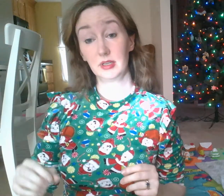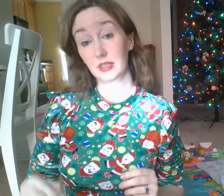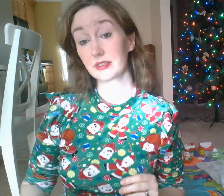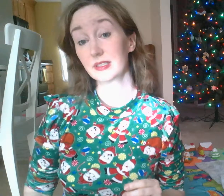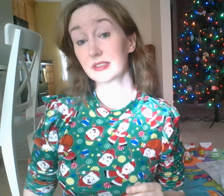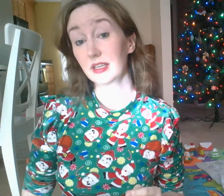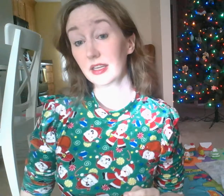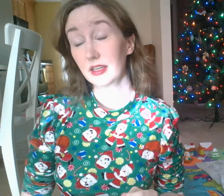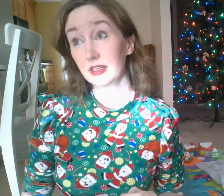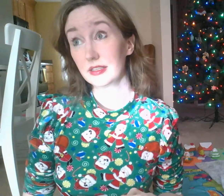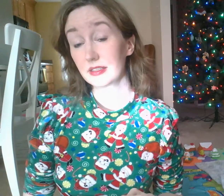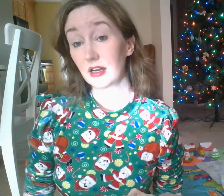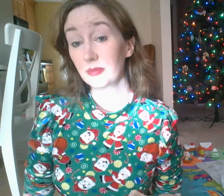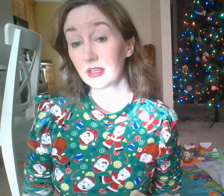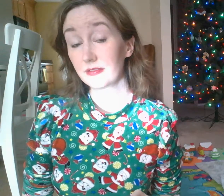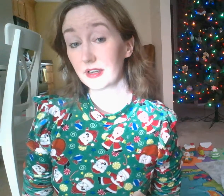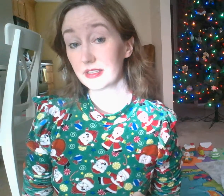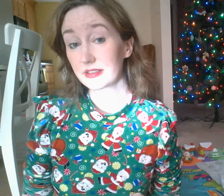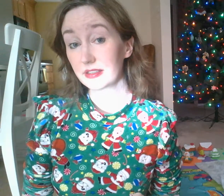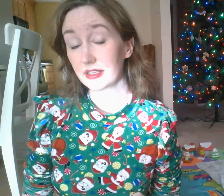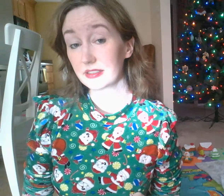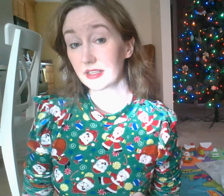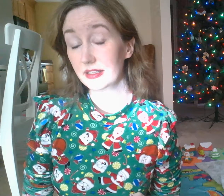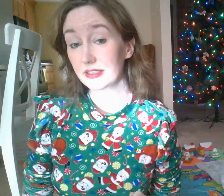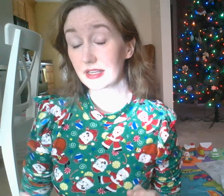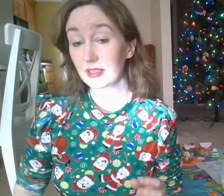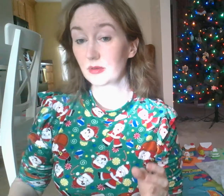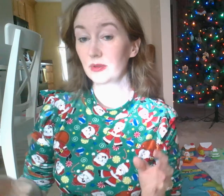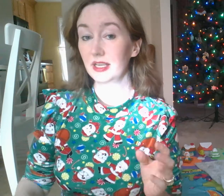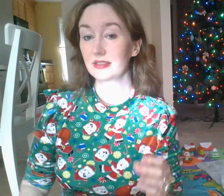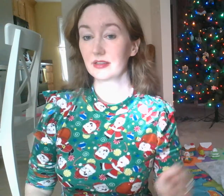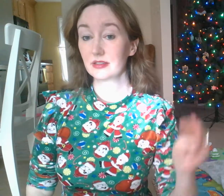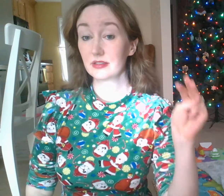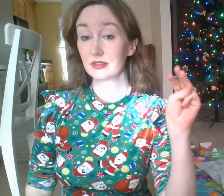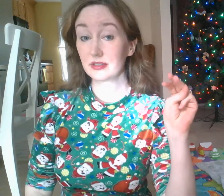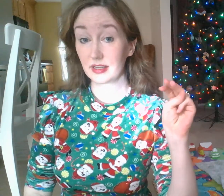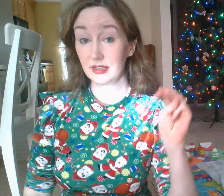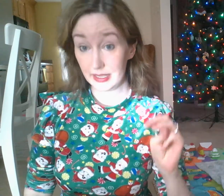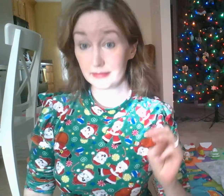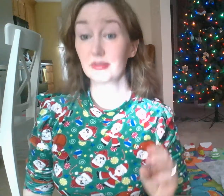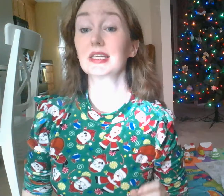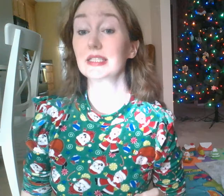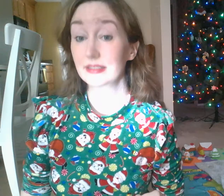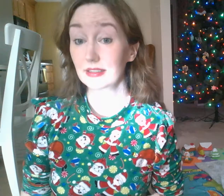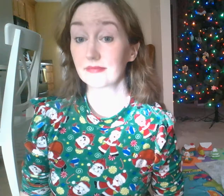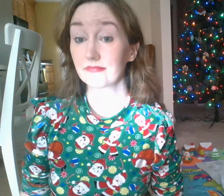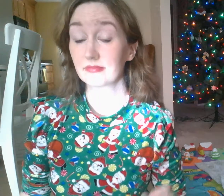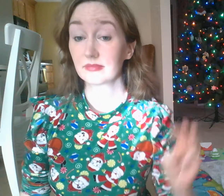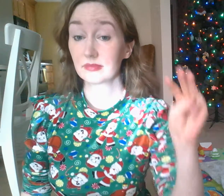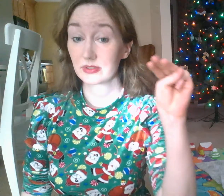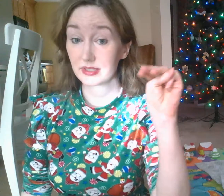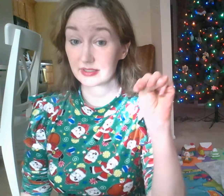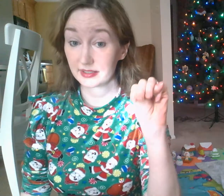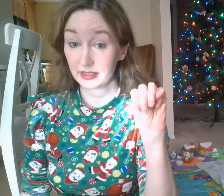Merry Christmas, it's a common enough phrase that it's acceptable in ASL to just sign MC. So this is the letter